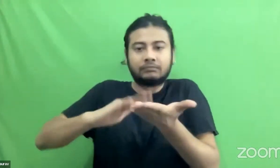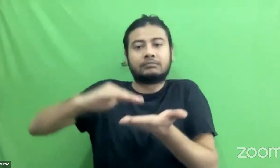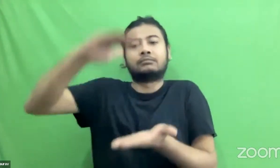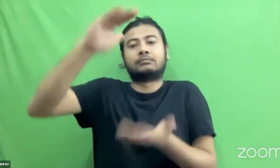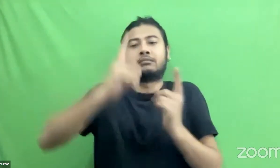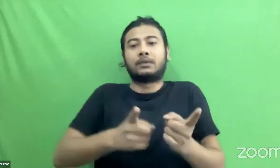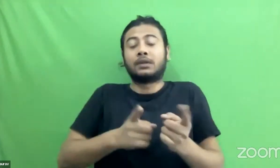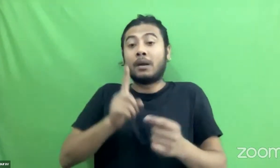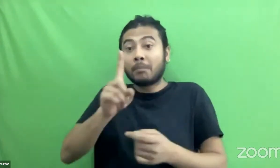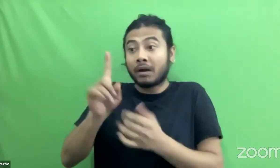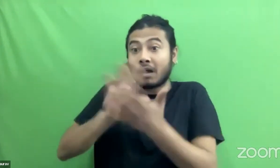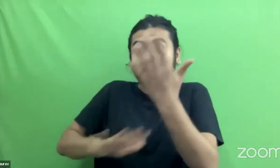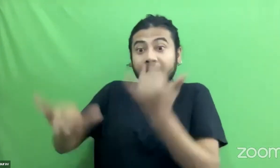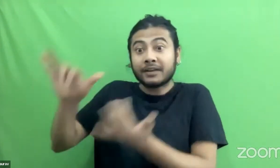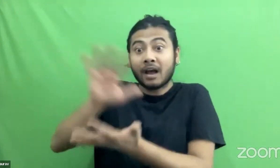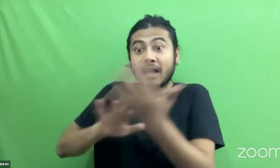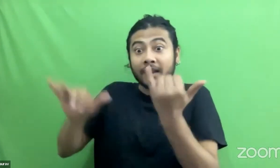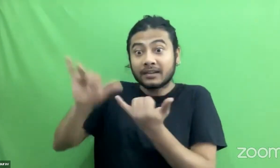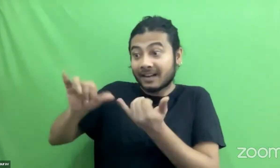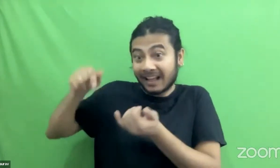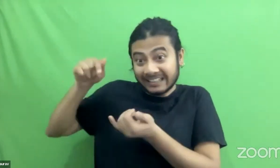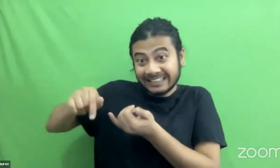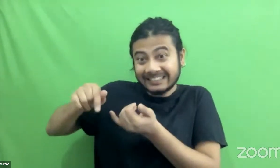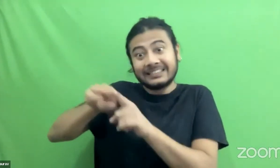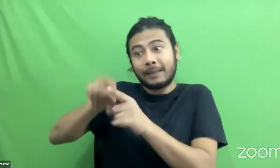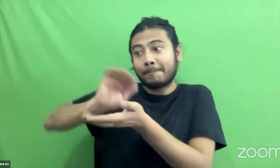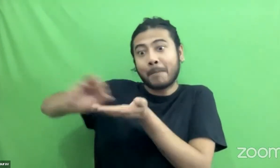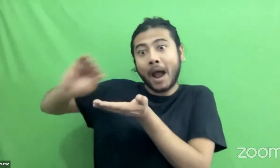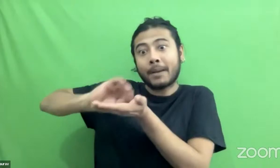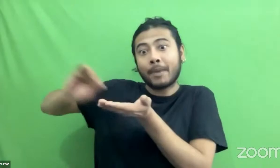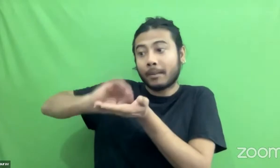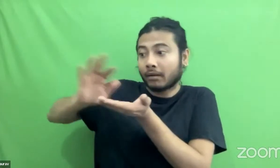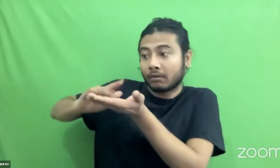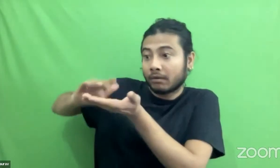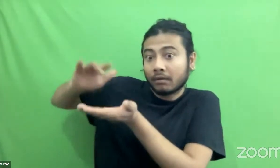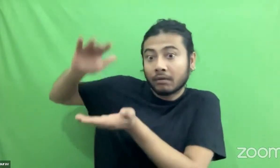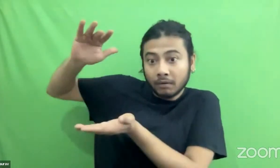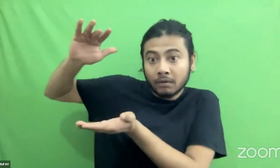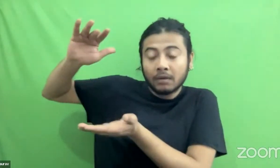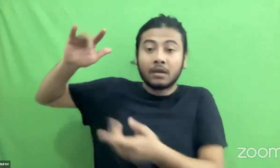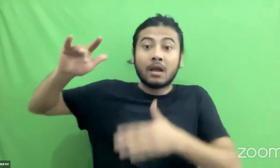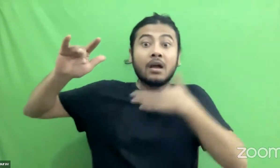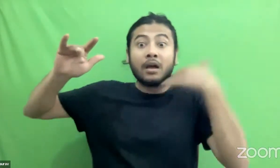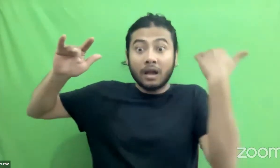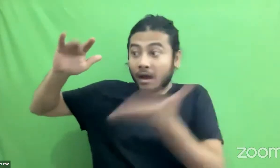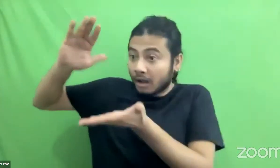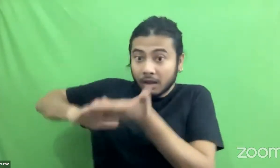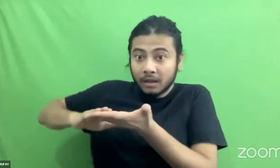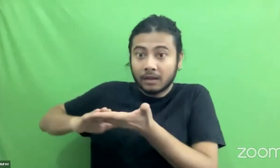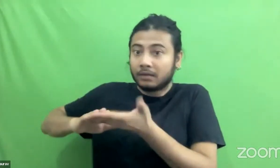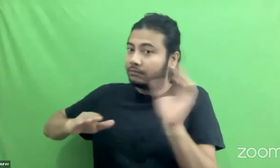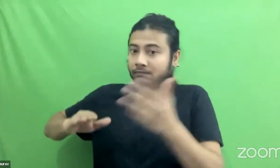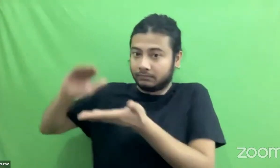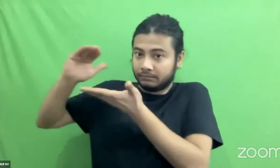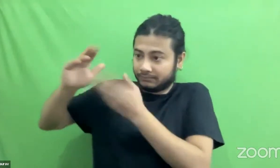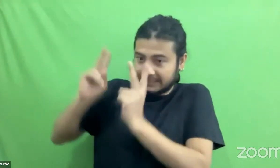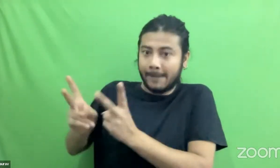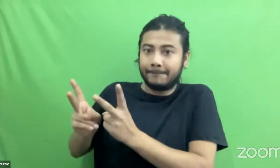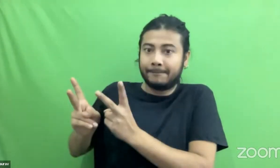It does not finish with death. Whereas whatever knowledge you have gained in this material world, you are going to college or school or whatever